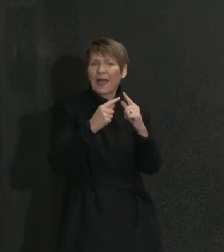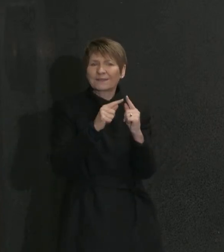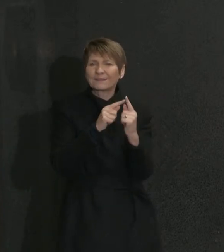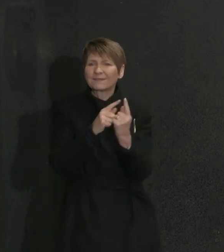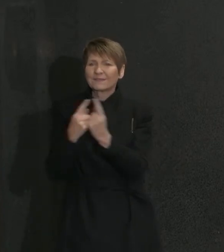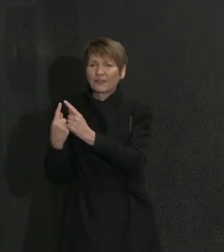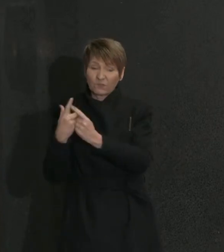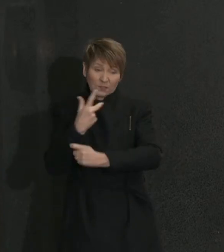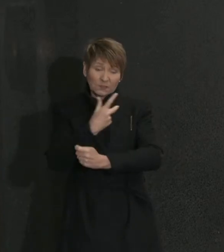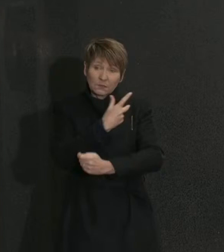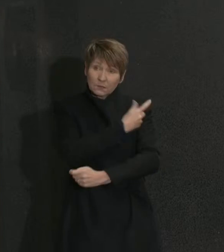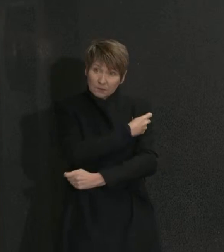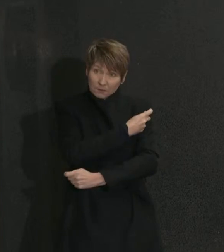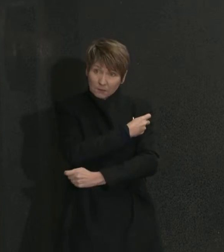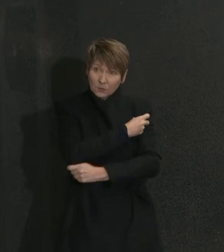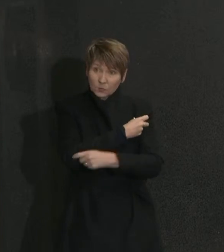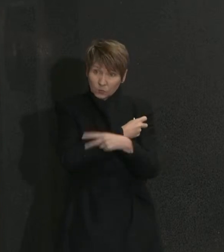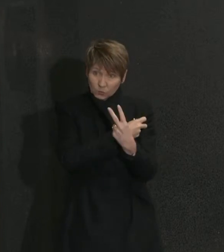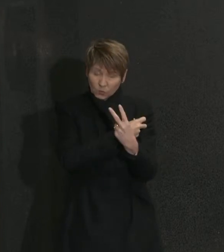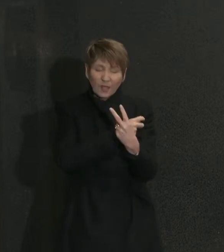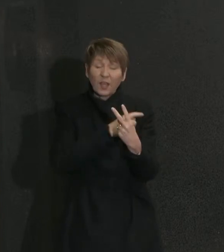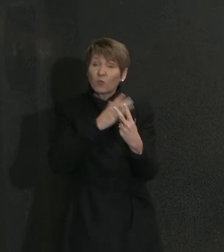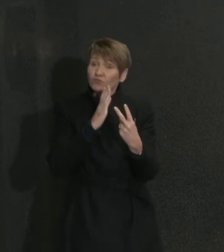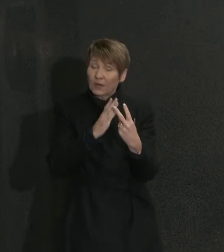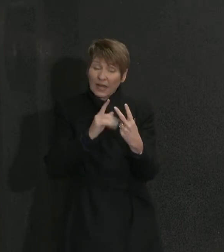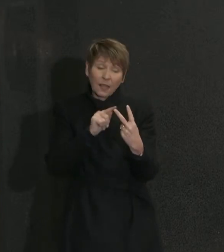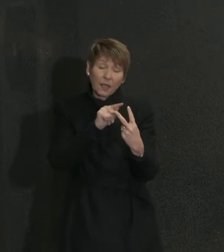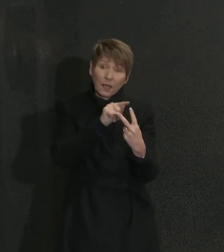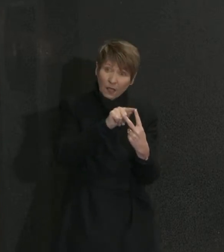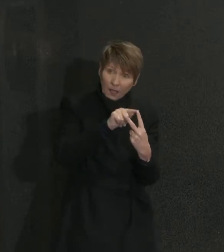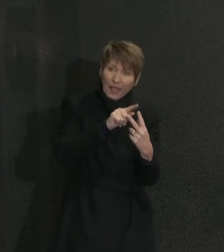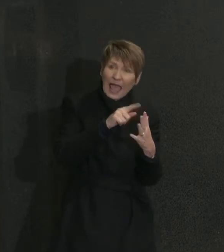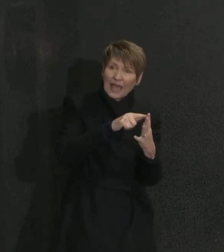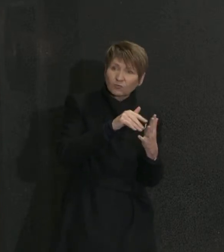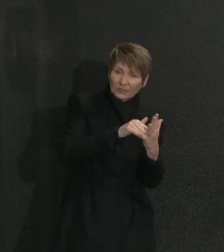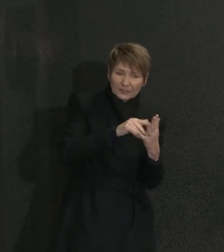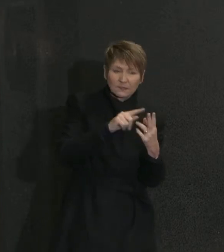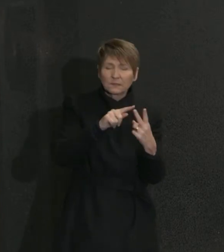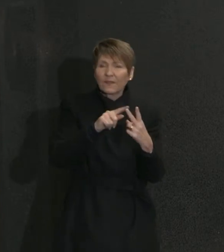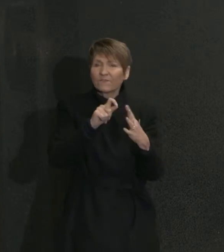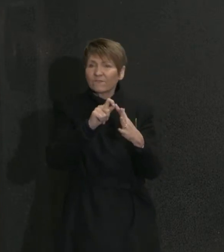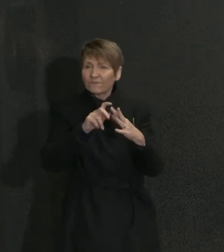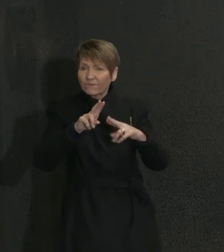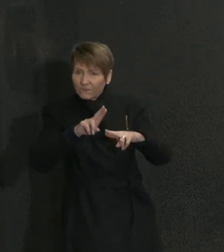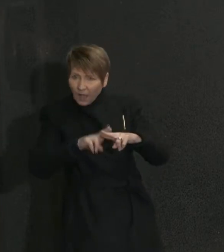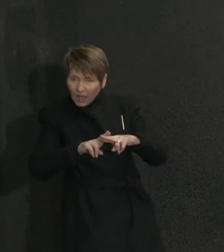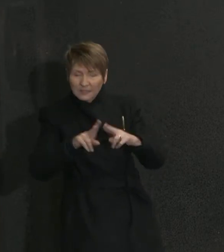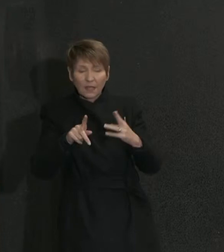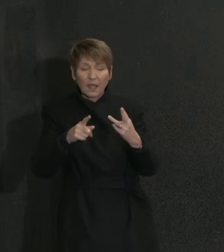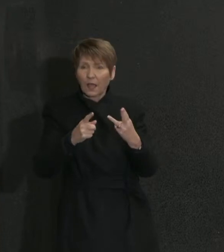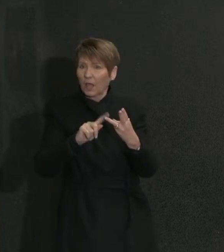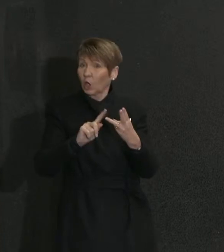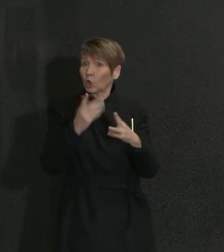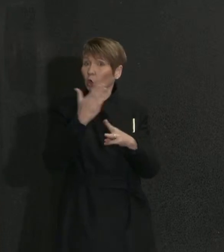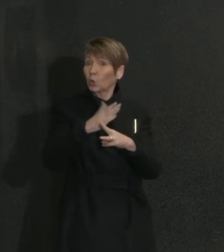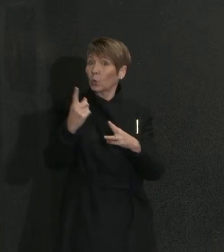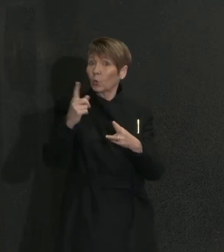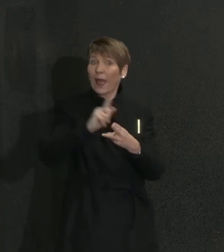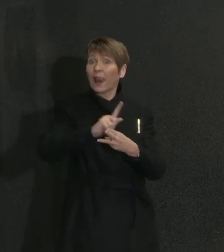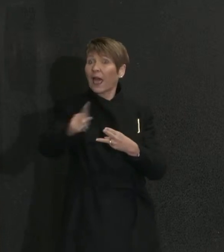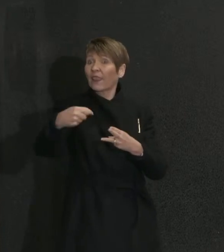and they're probably the best ones to speak to that. Do you think businesses should have powers to insist that their employees are